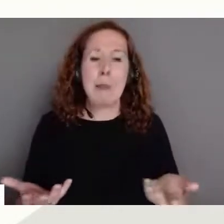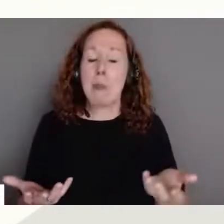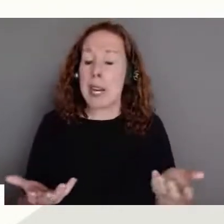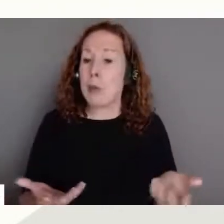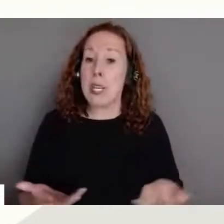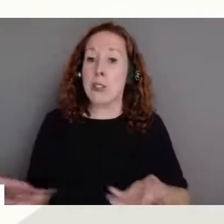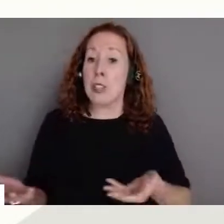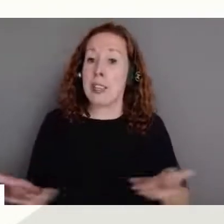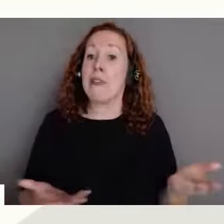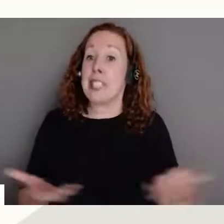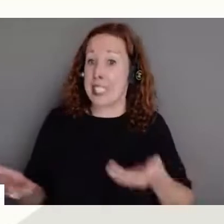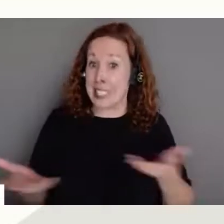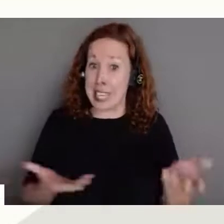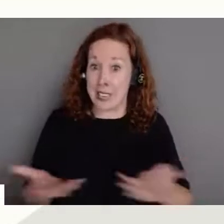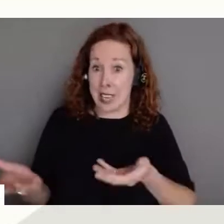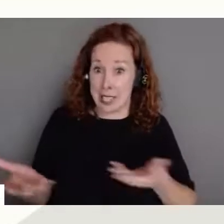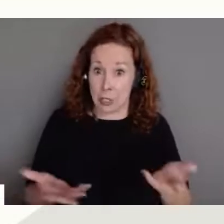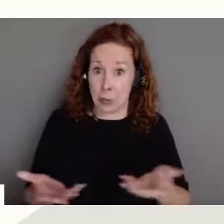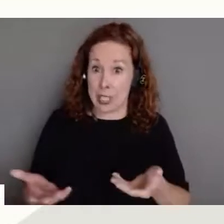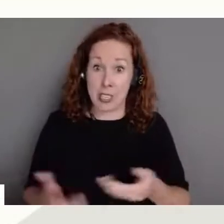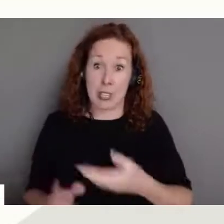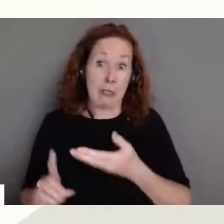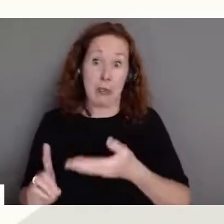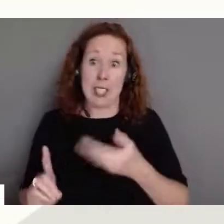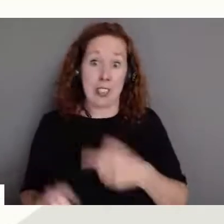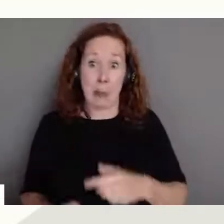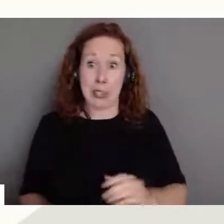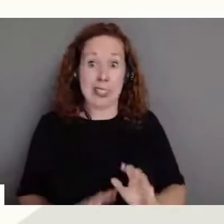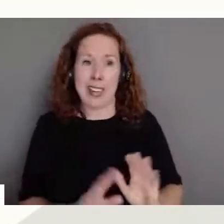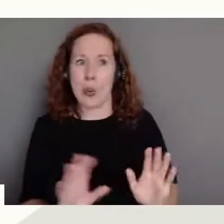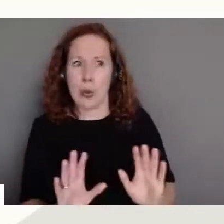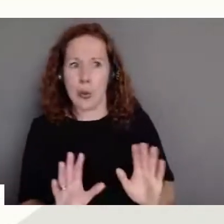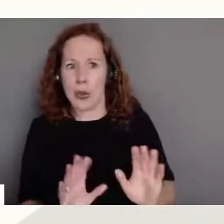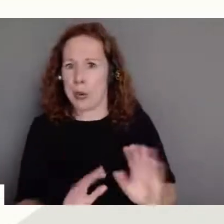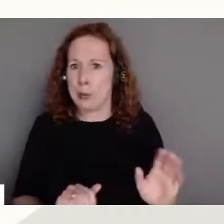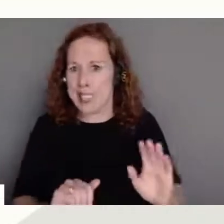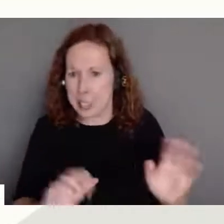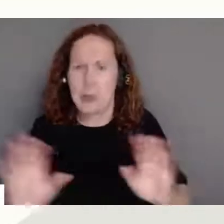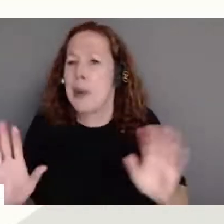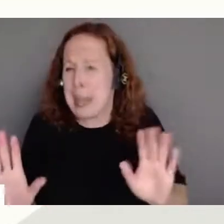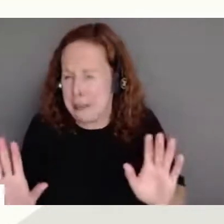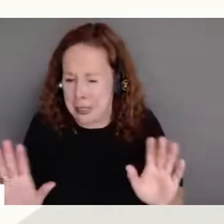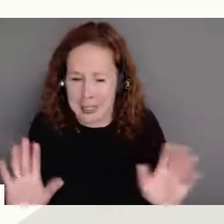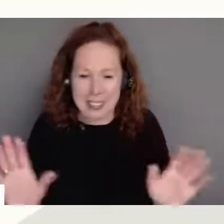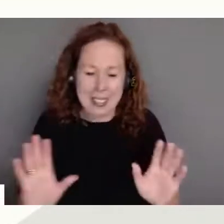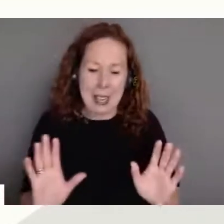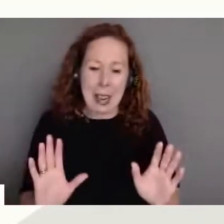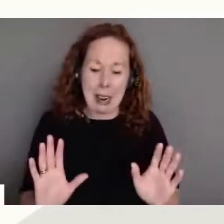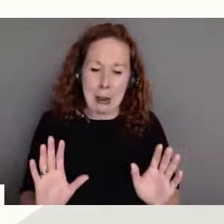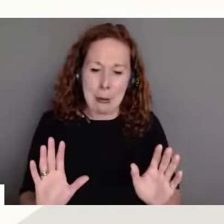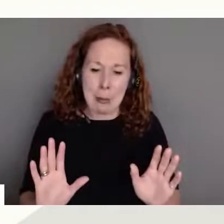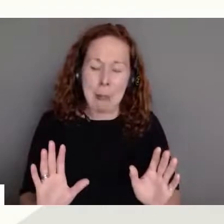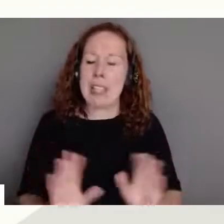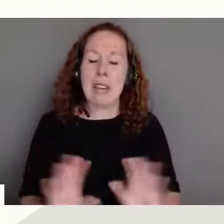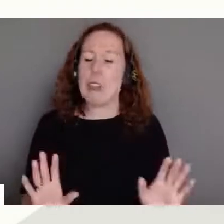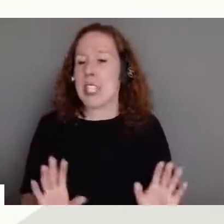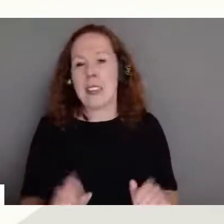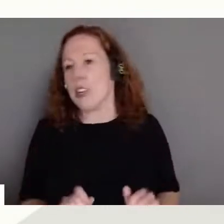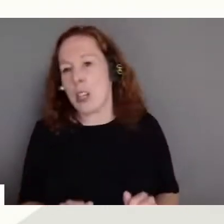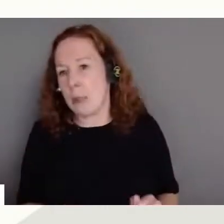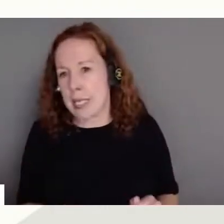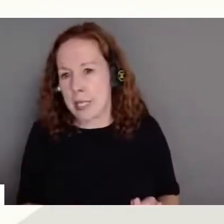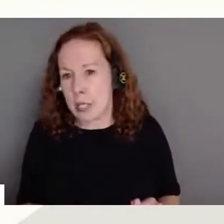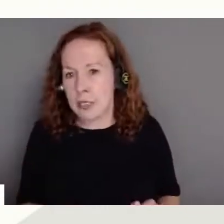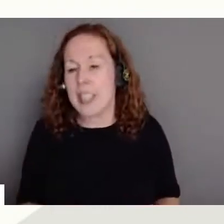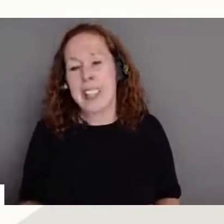right. But I wouldn't facilitate that interpretation, and for the deaf person to say, oh no, I'm busy or whatever. Yeah, But never take